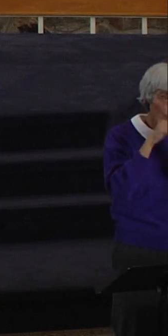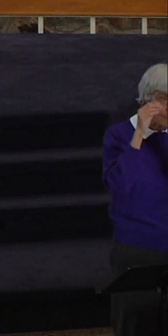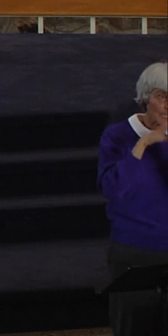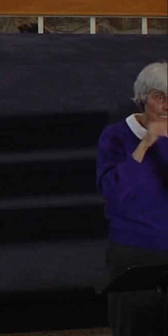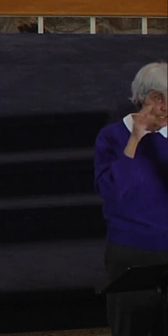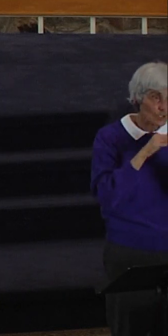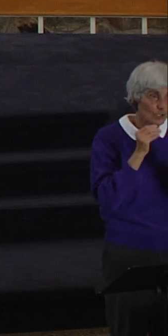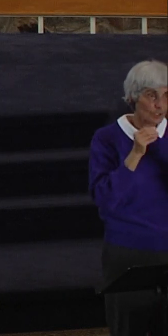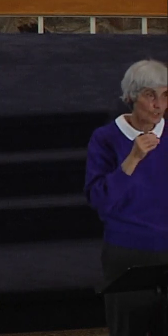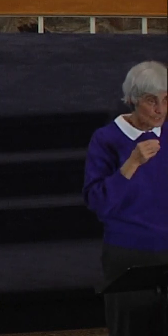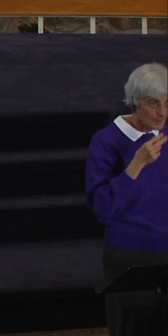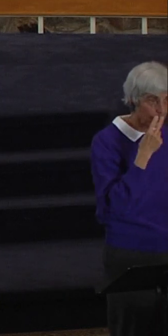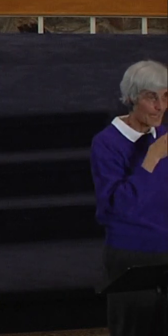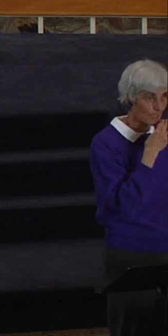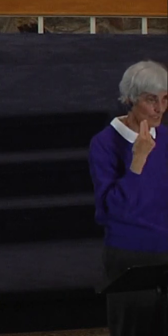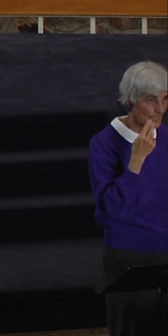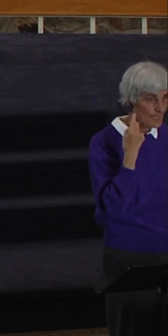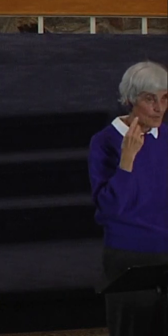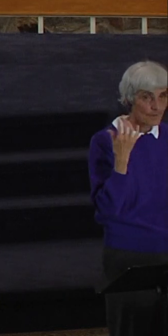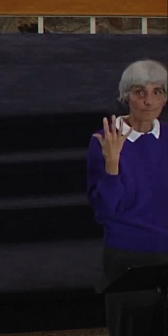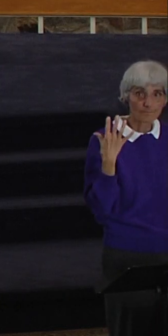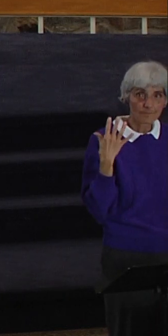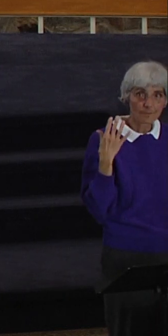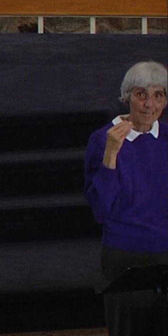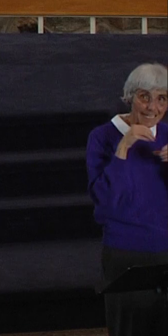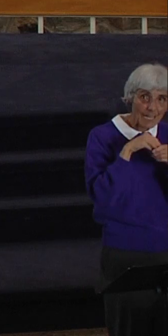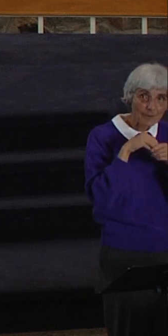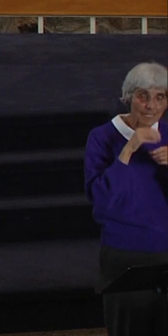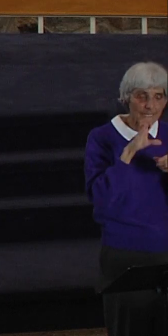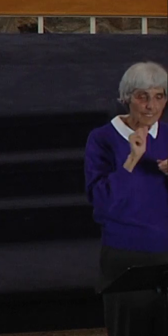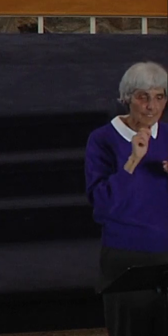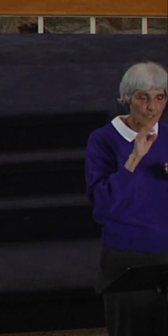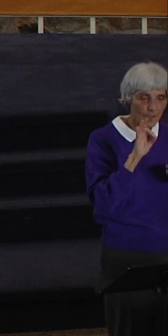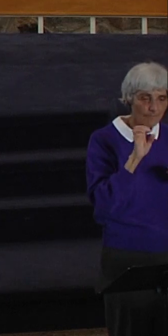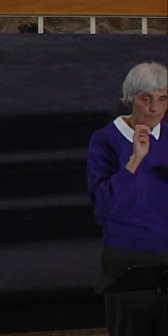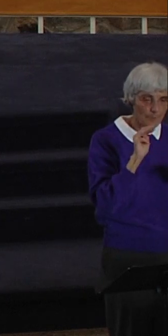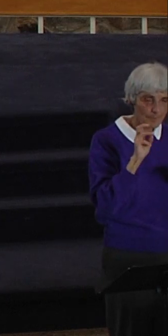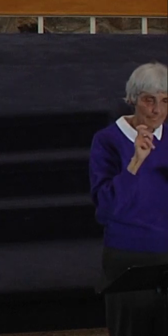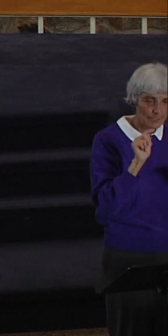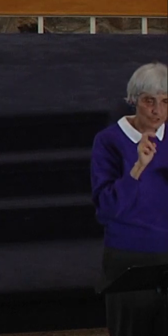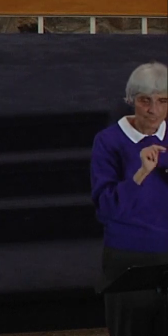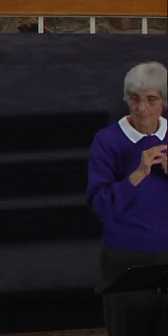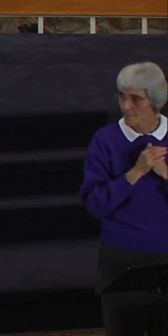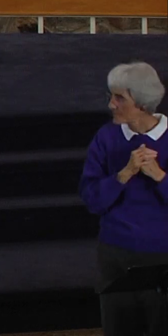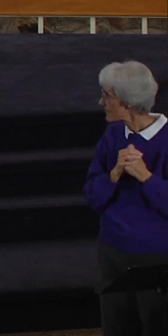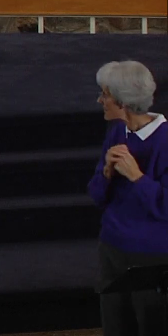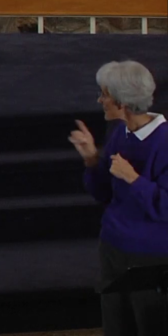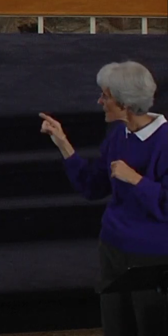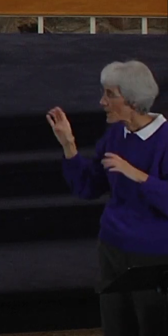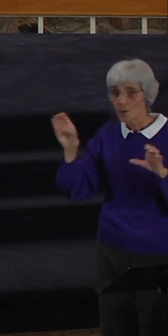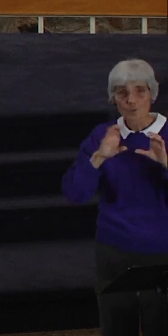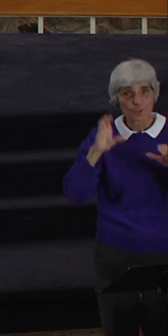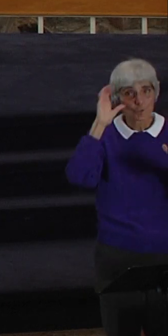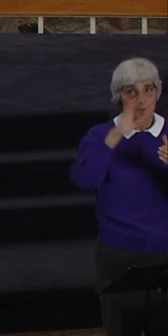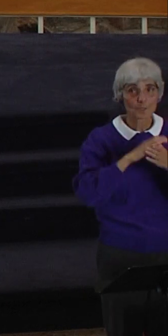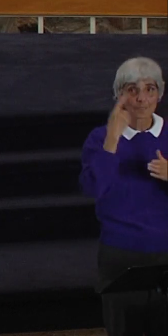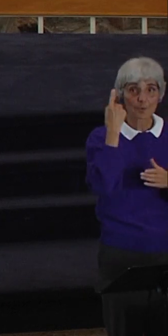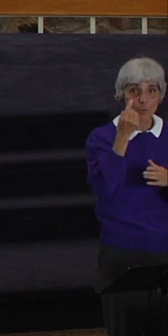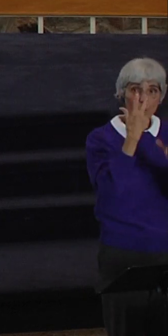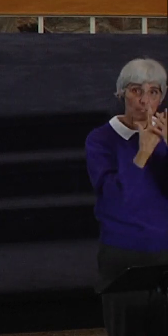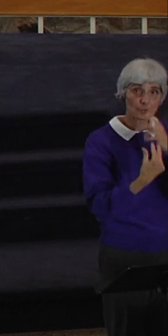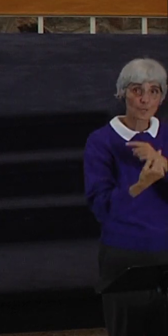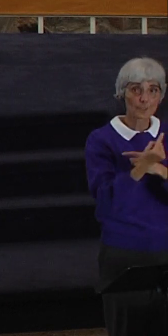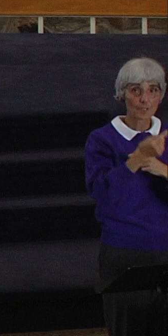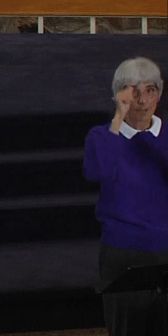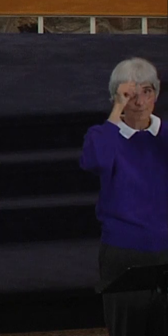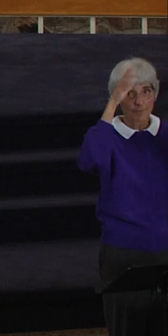this sacrament. You're in confirmation, so let's do this. Do you believe in one triune